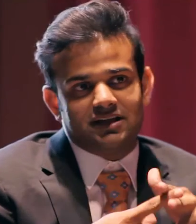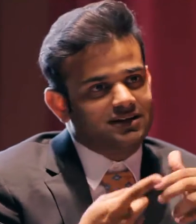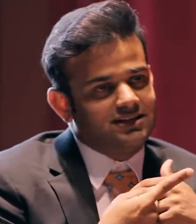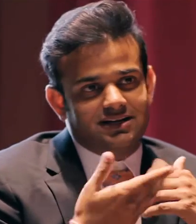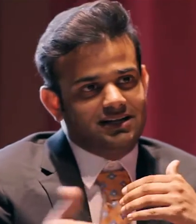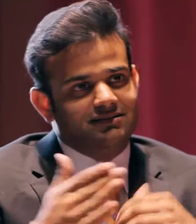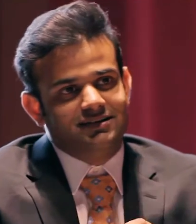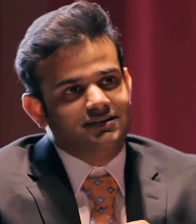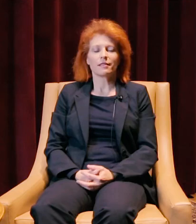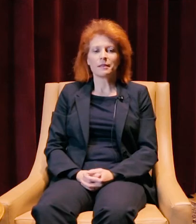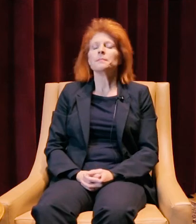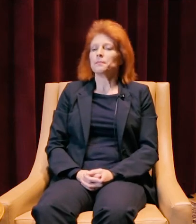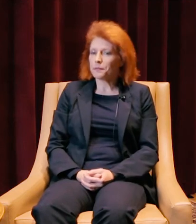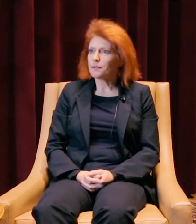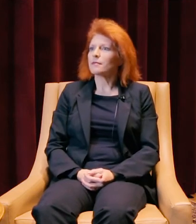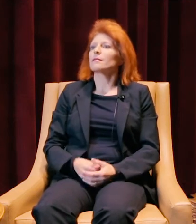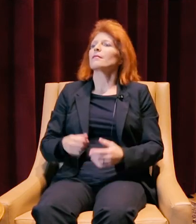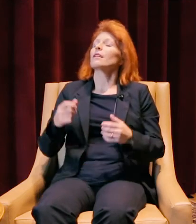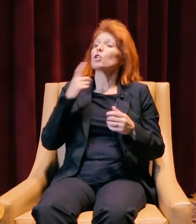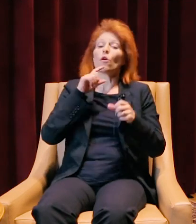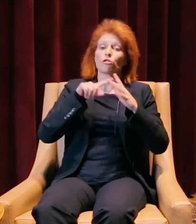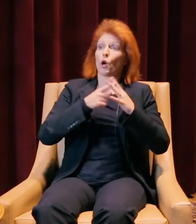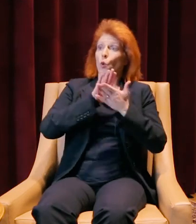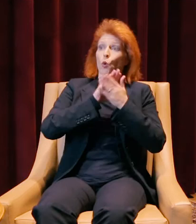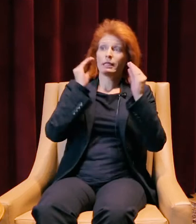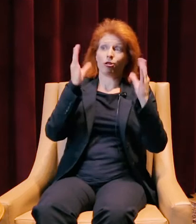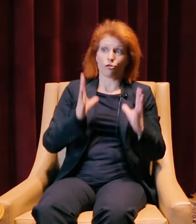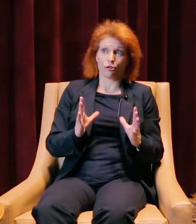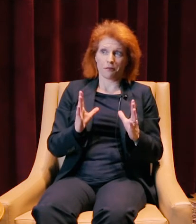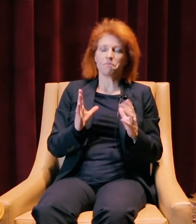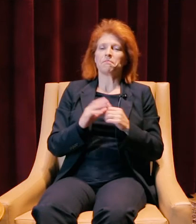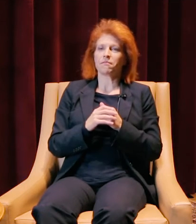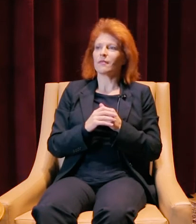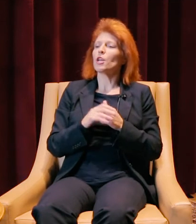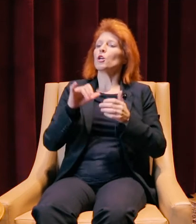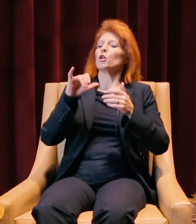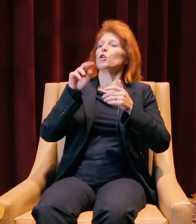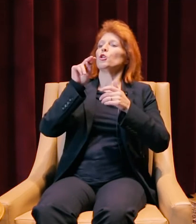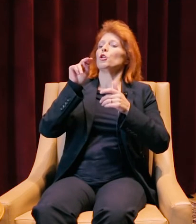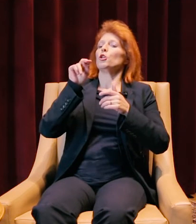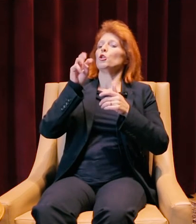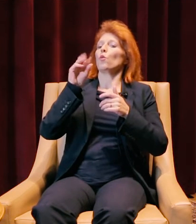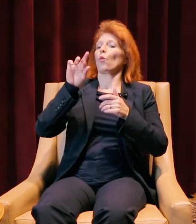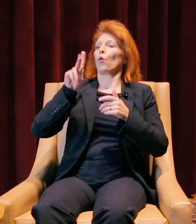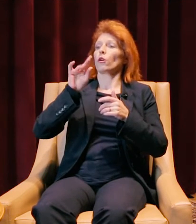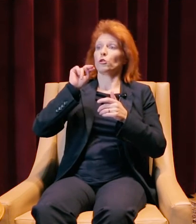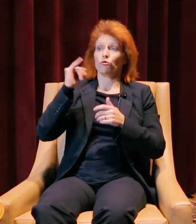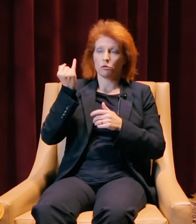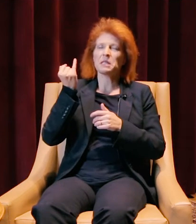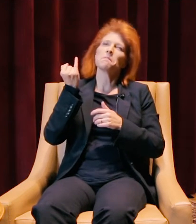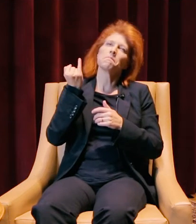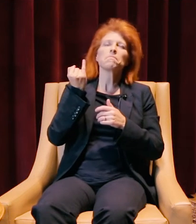Absolutely. Okay. Please do. So I started out as a school teacher in Newark, New Jersey, and I did